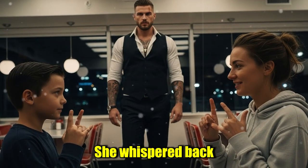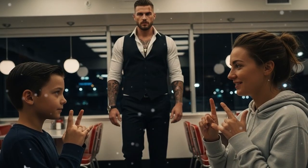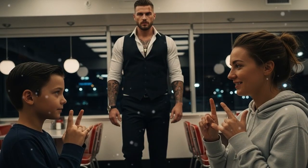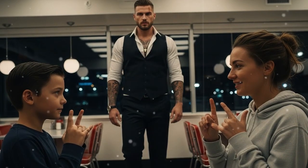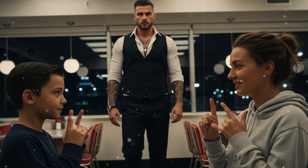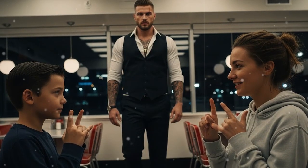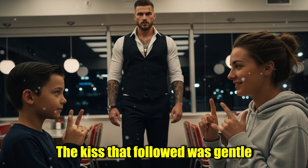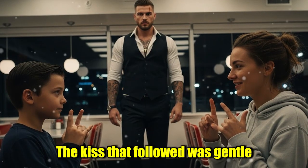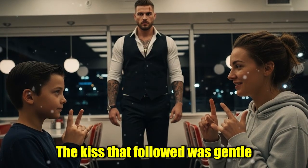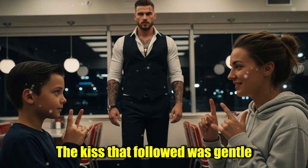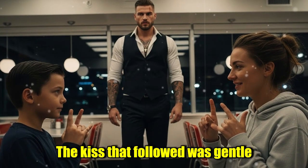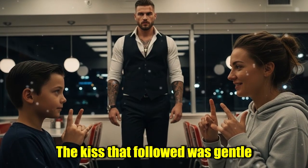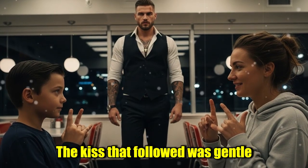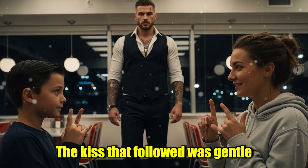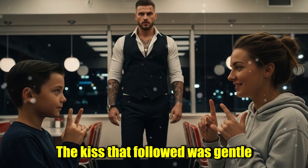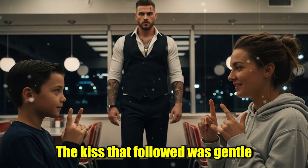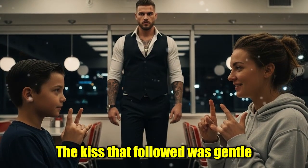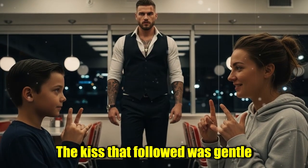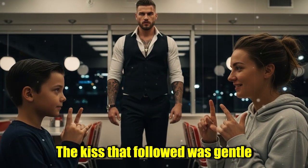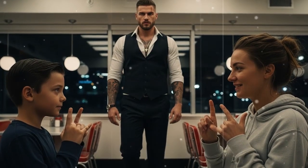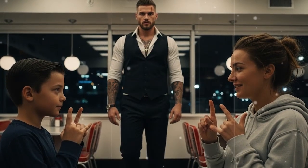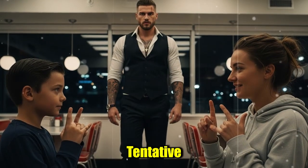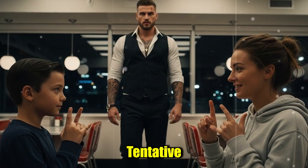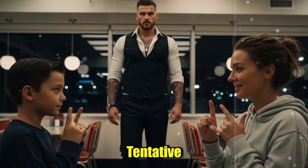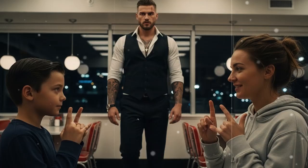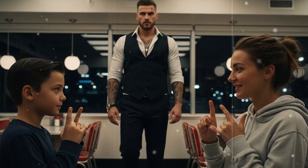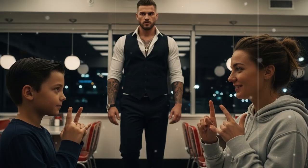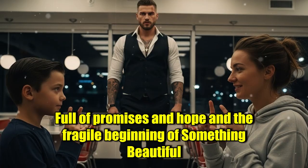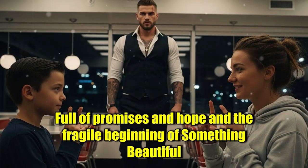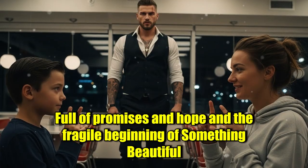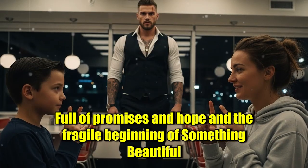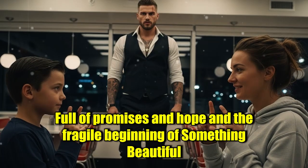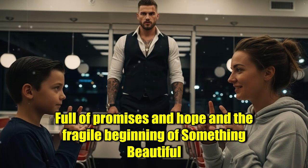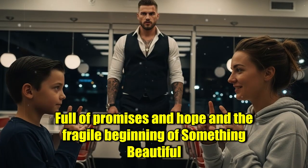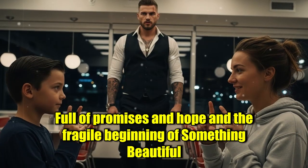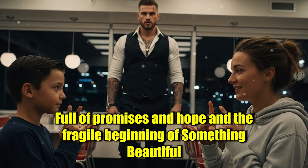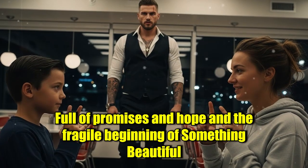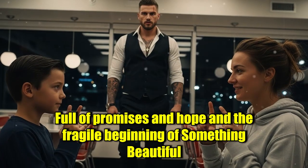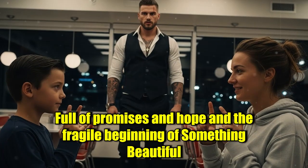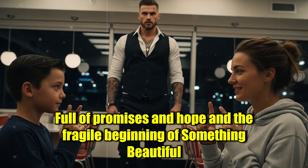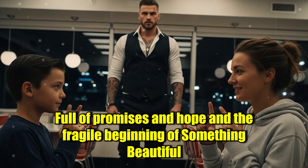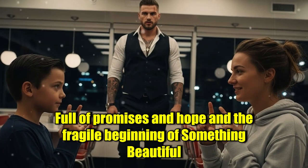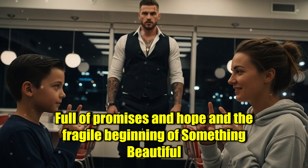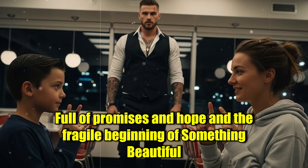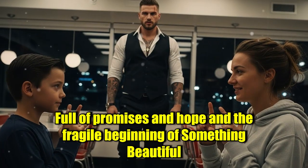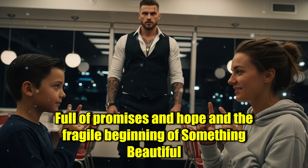back. The kiss that followed was gentle, tentative, full of promises and hope and the fragile beginning of